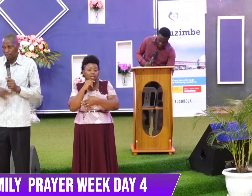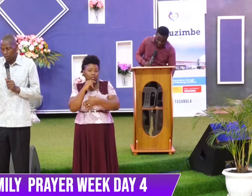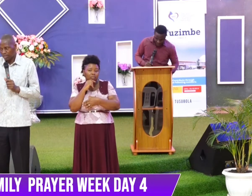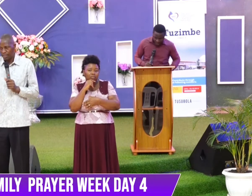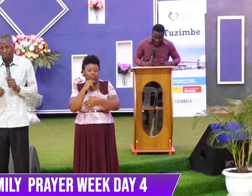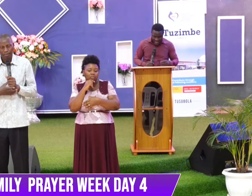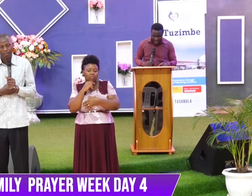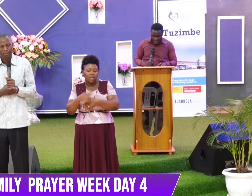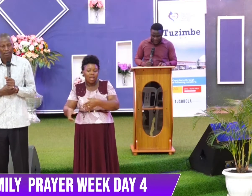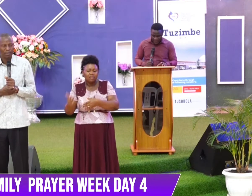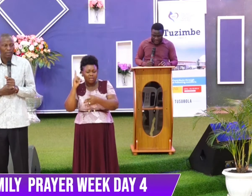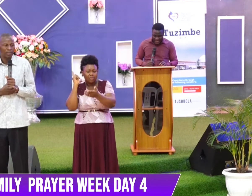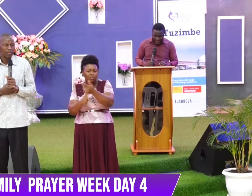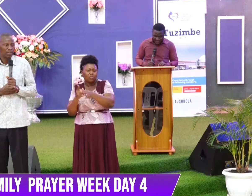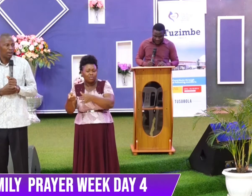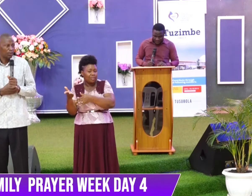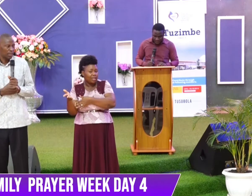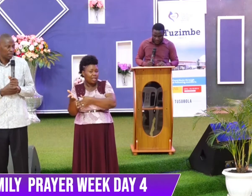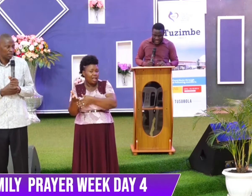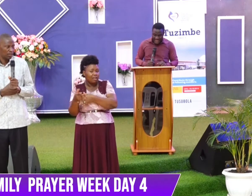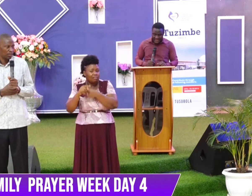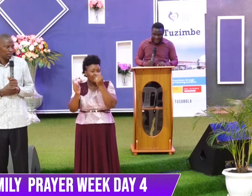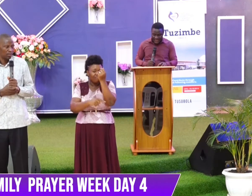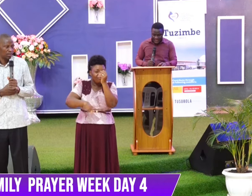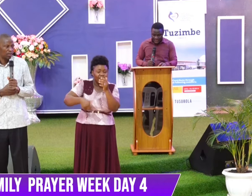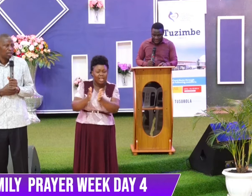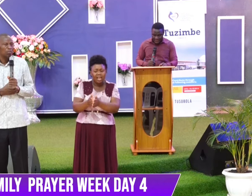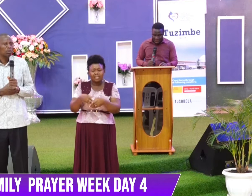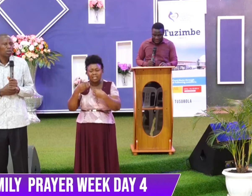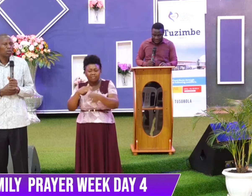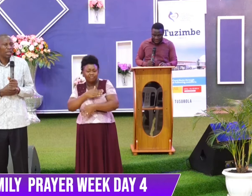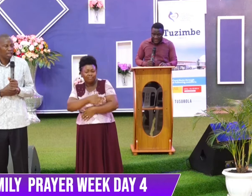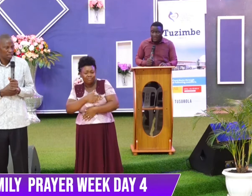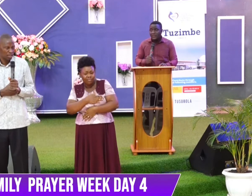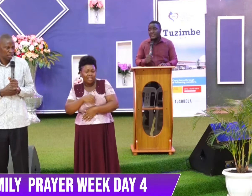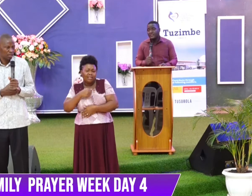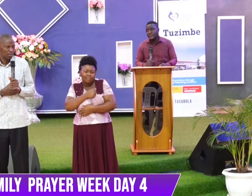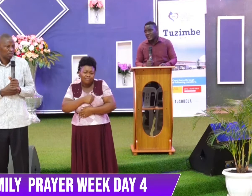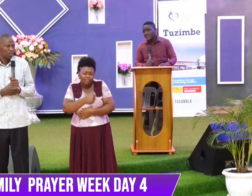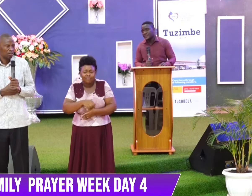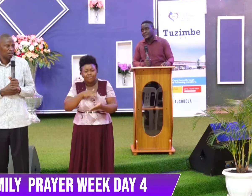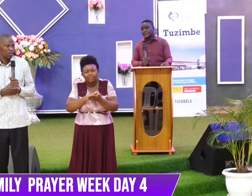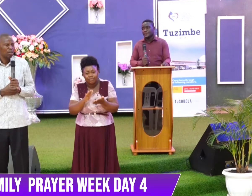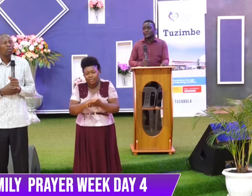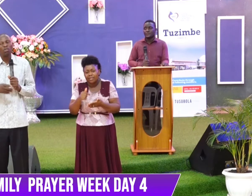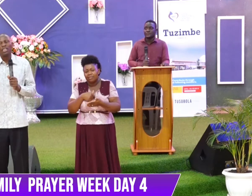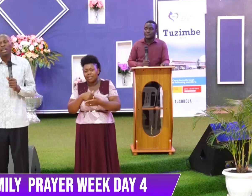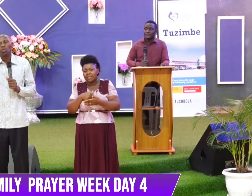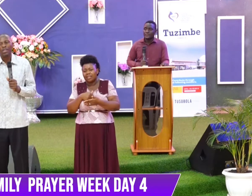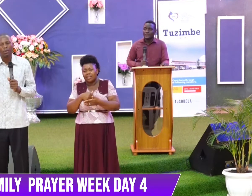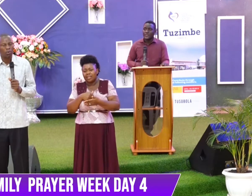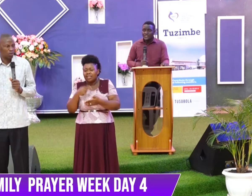man and was found there. And he gave an excuse. Forgive